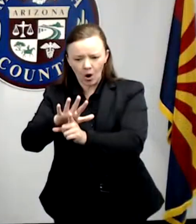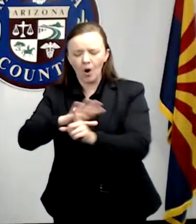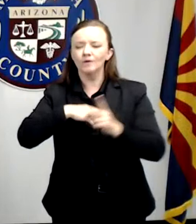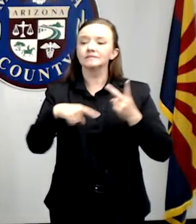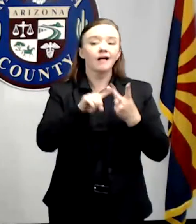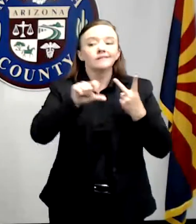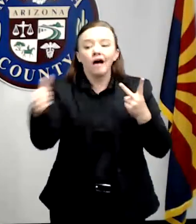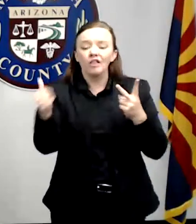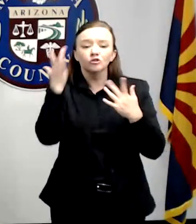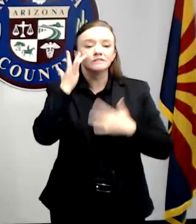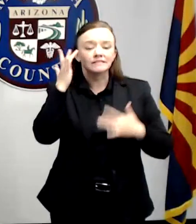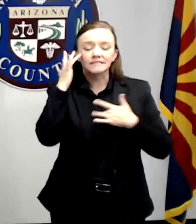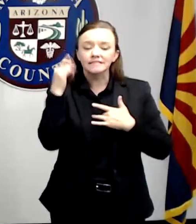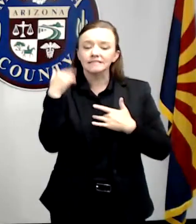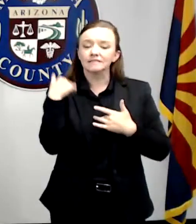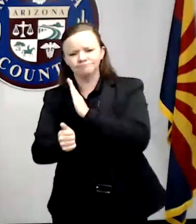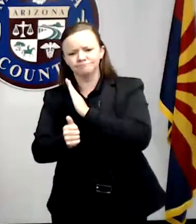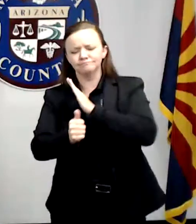disease